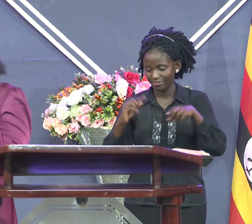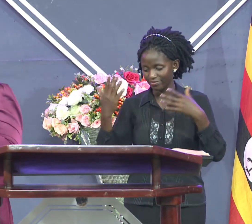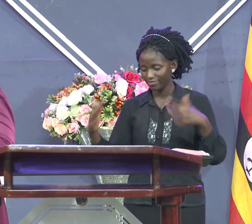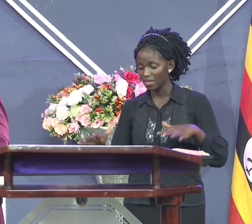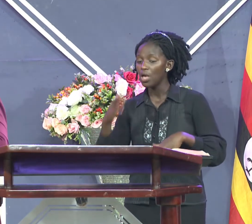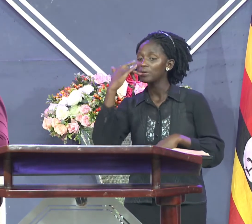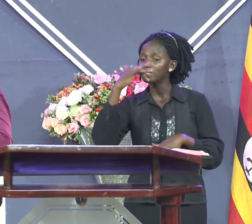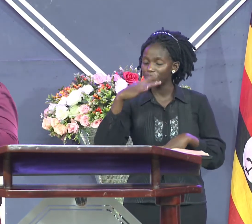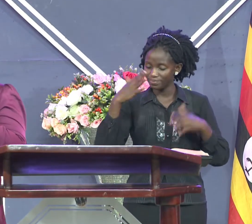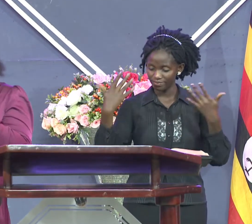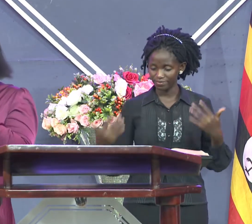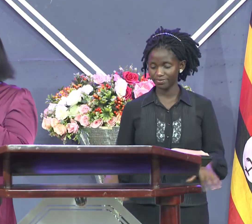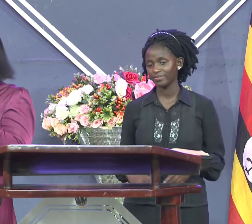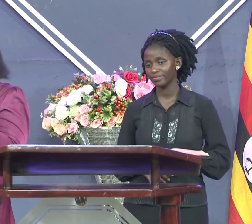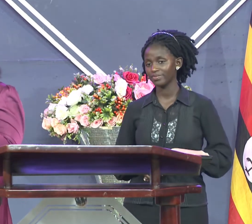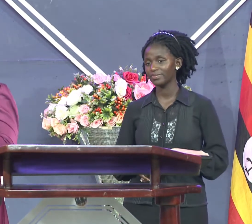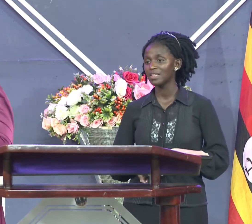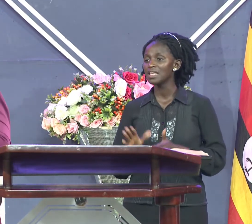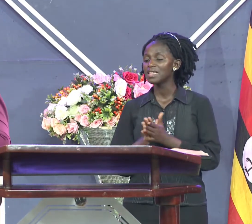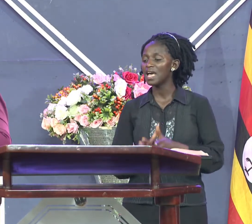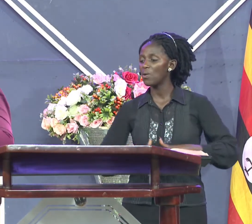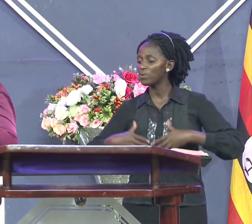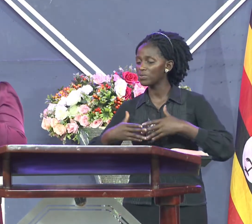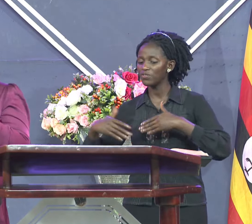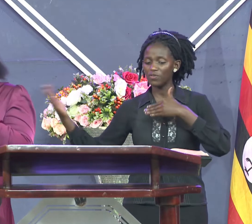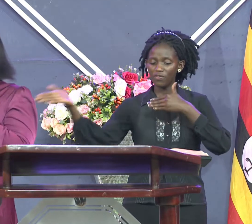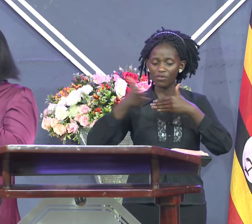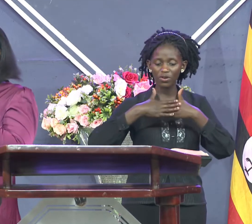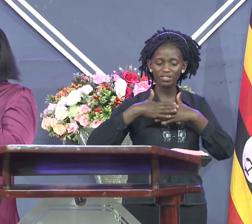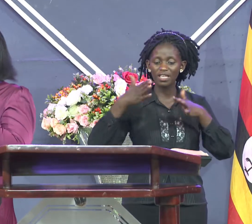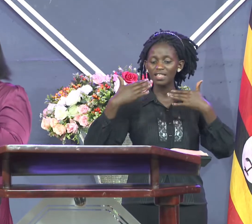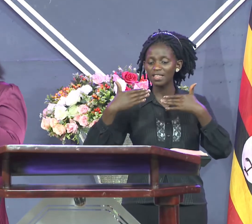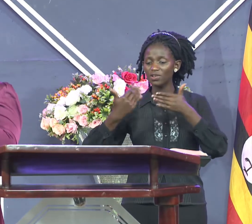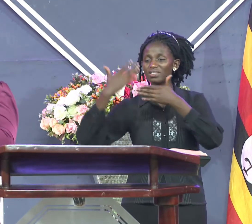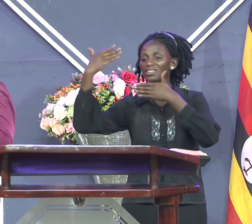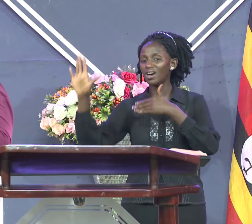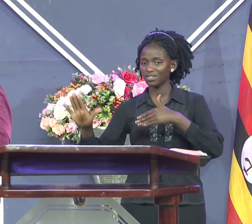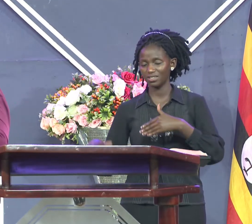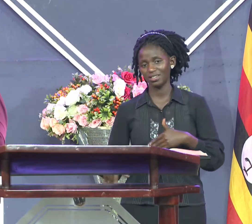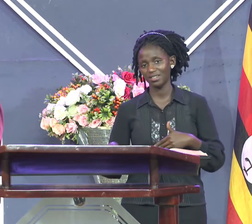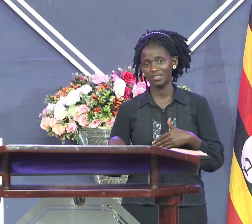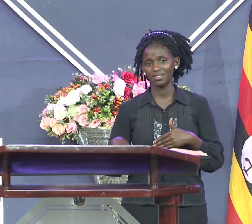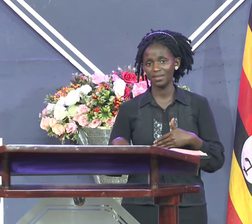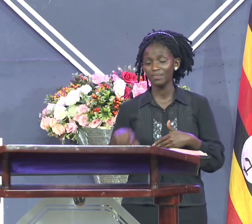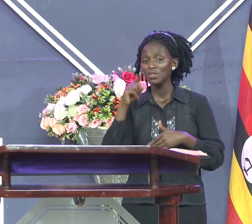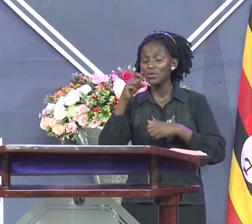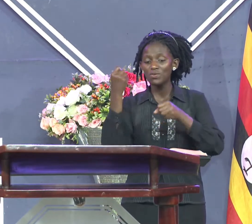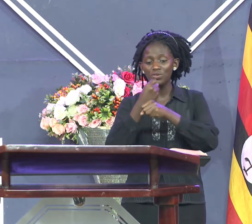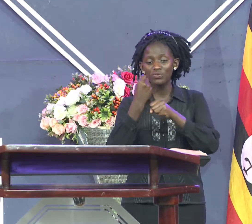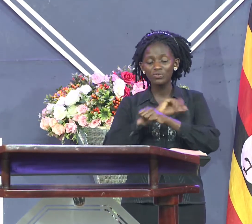them. You have spoken. You have locked them